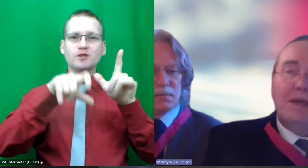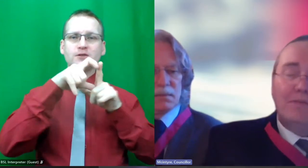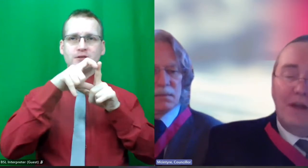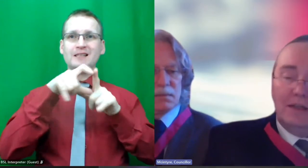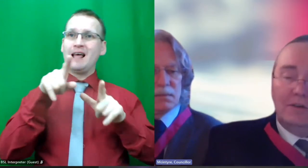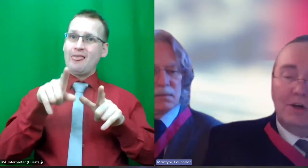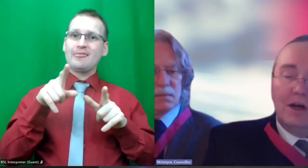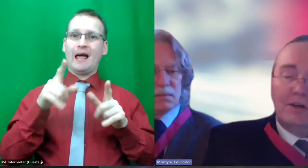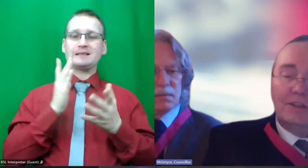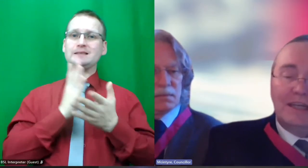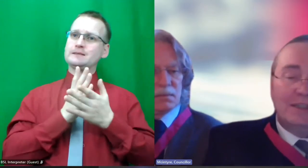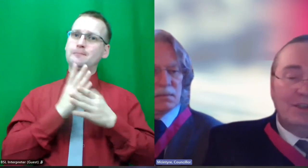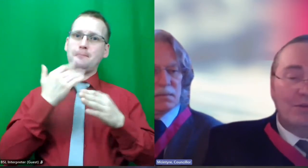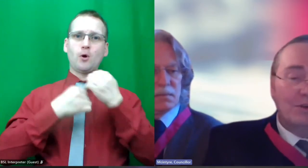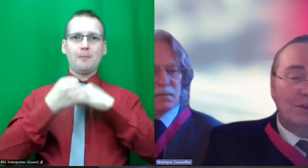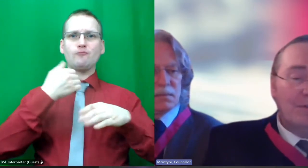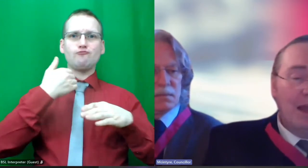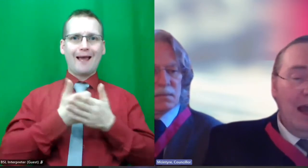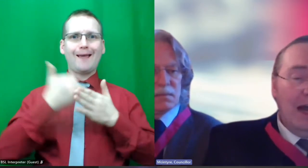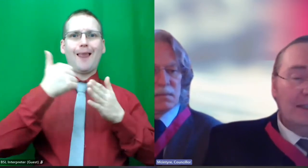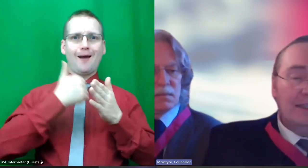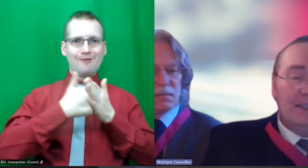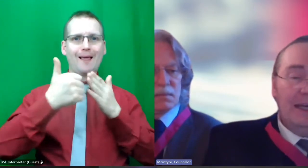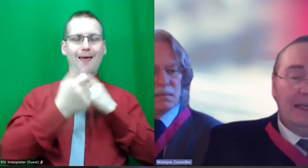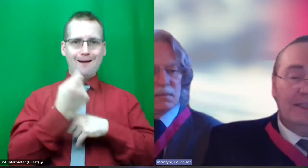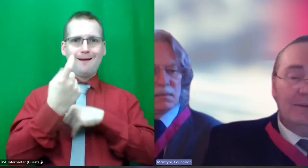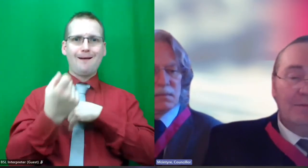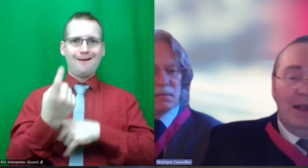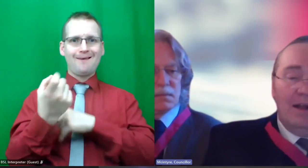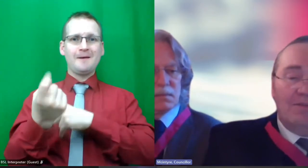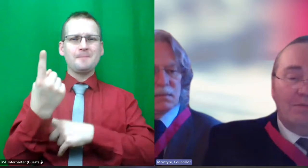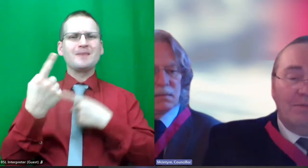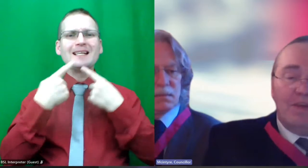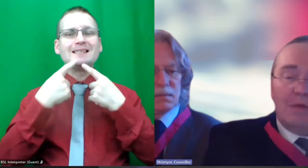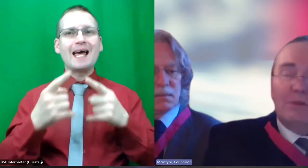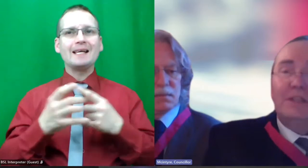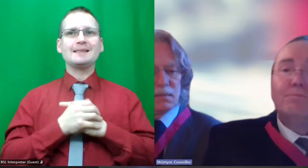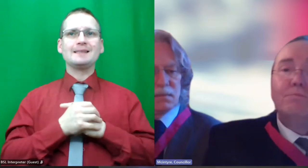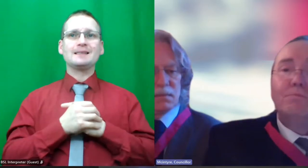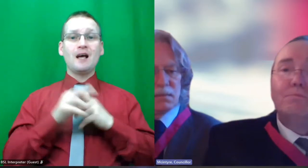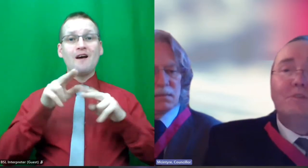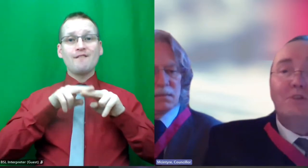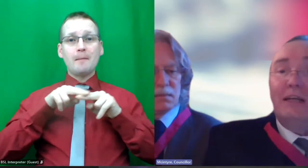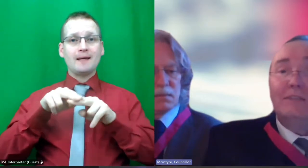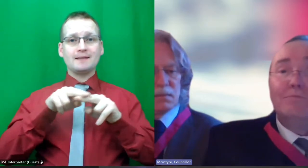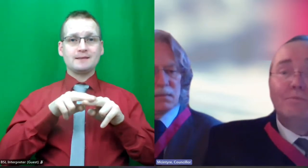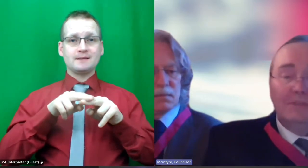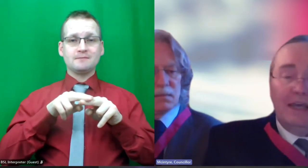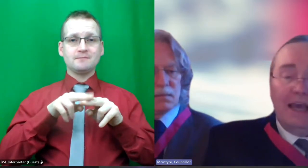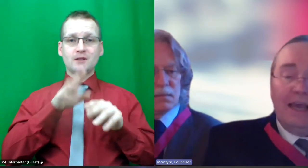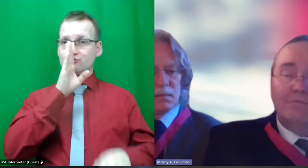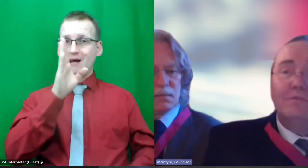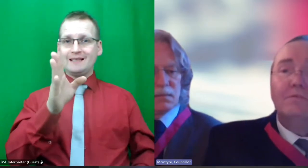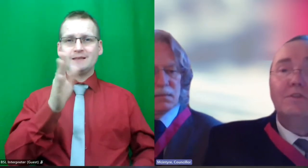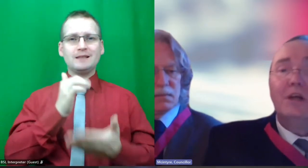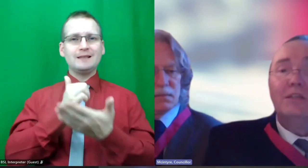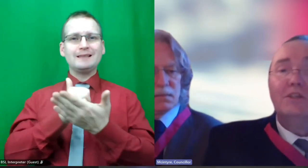to be a regular occurrence in Salford. And it sees families, straight,